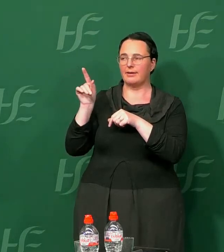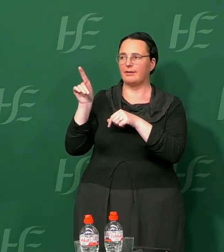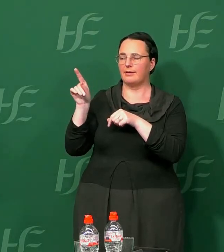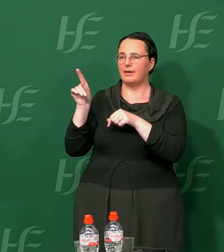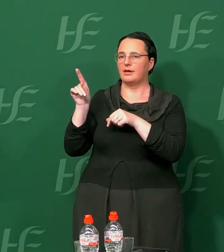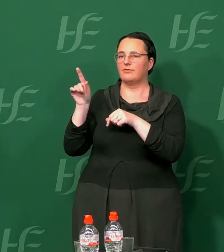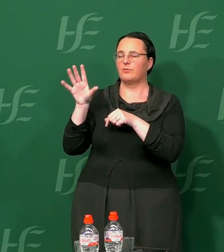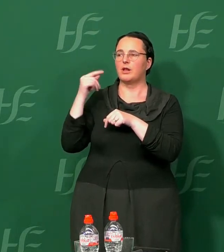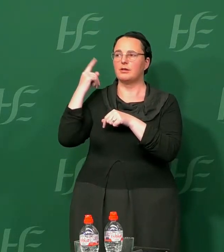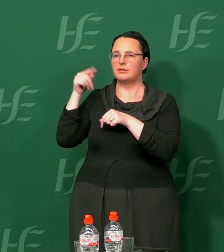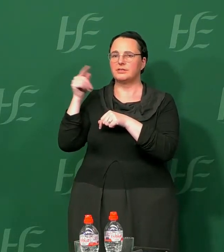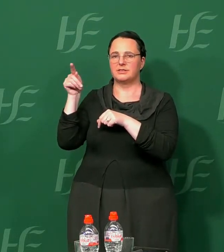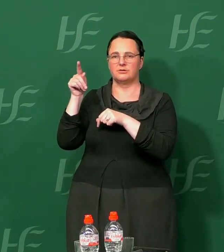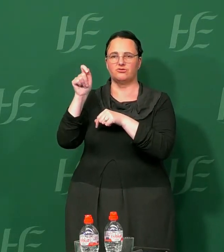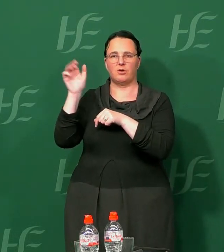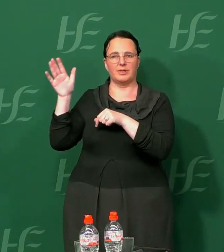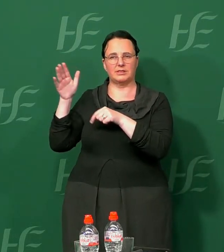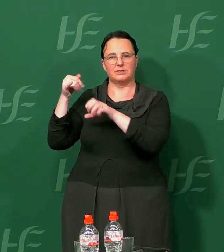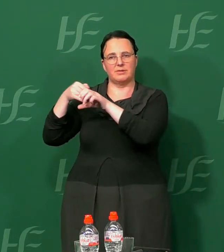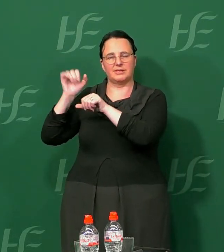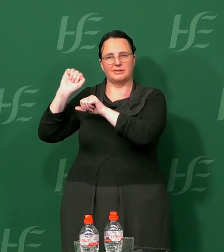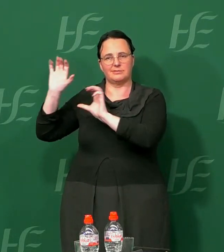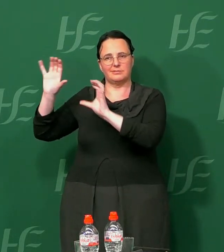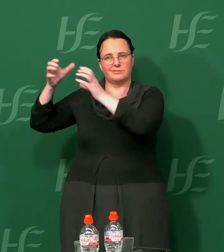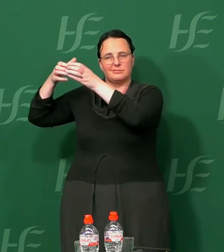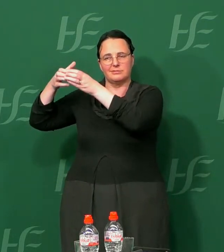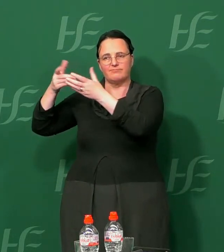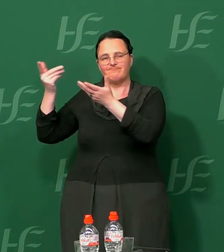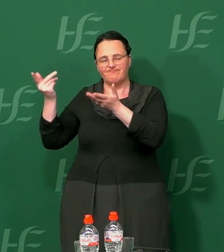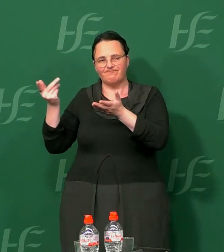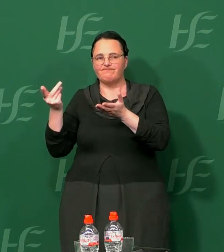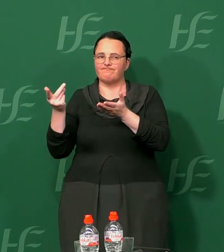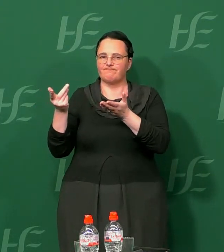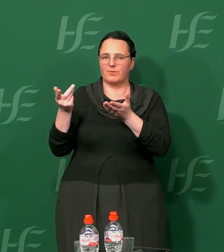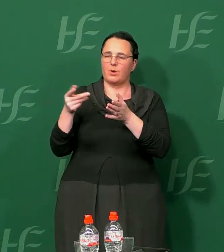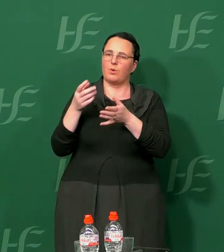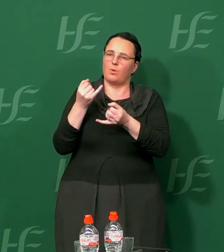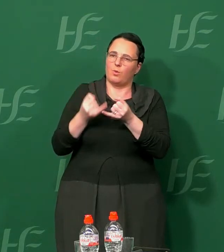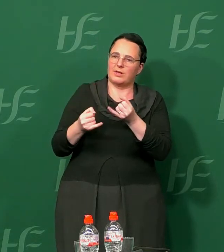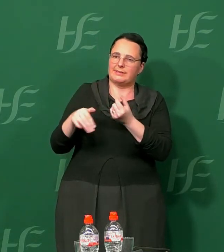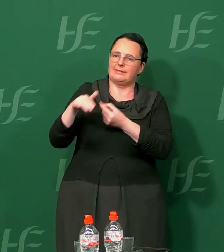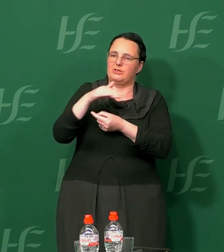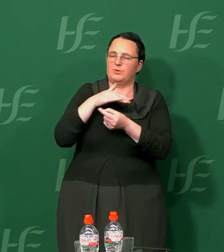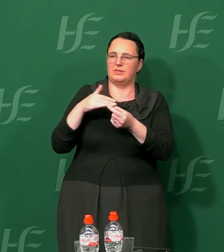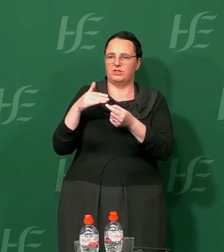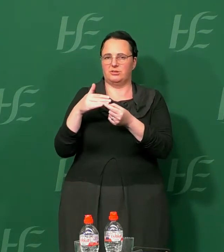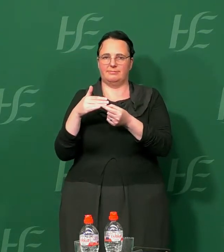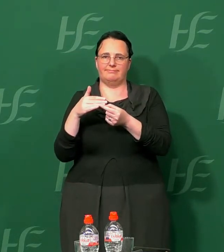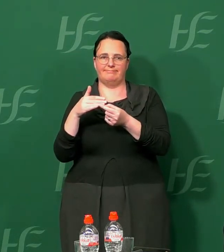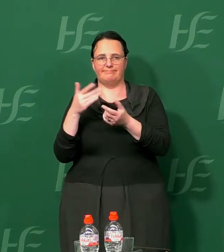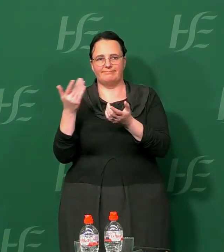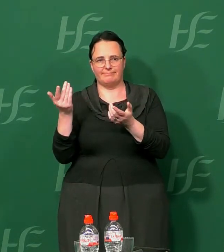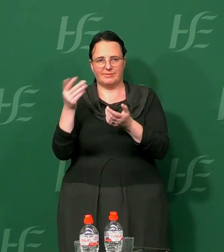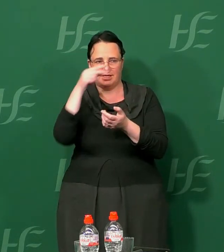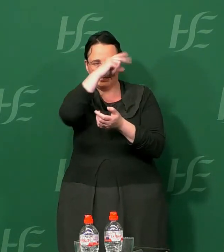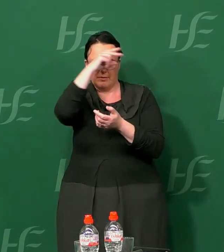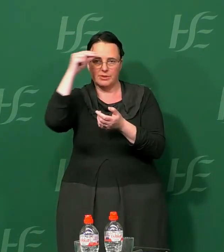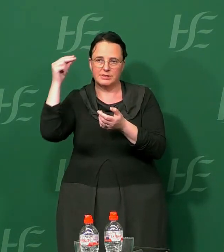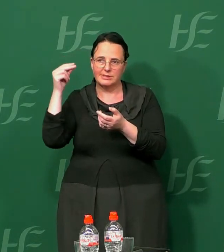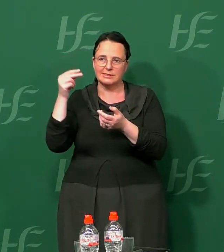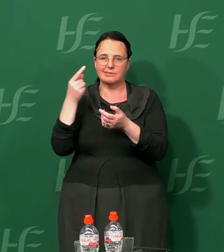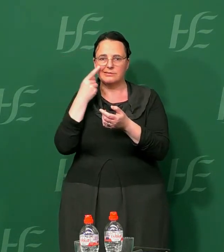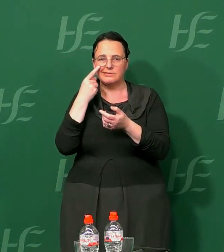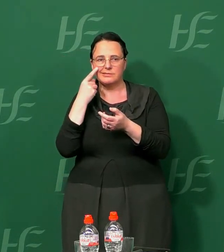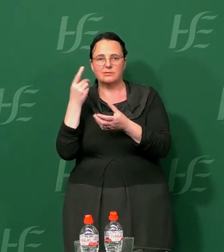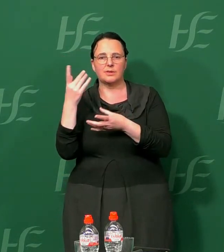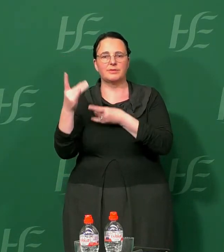Medicine, giving optimistic and pessimistic scenarios depending on the emerging evidence of this advantage this variant